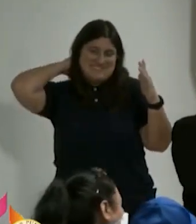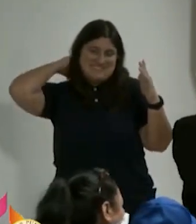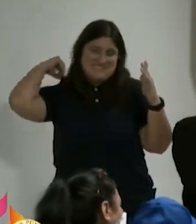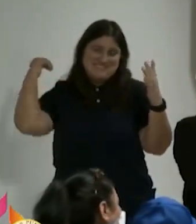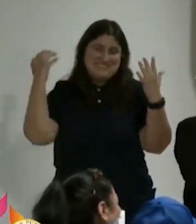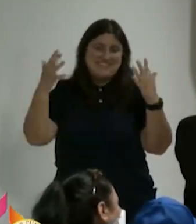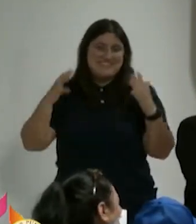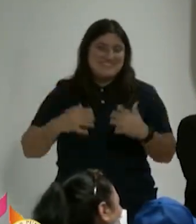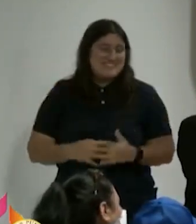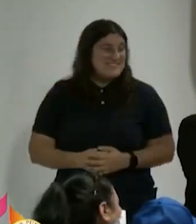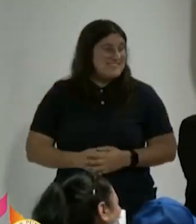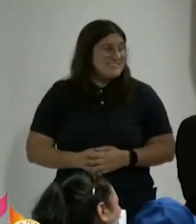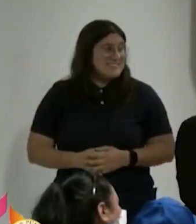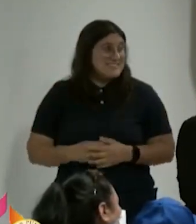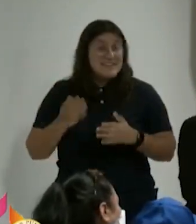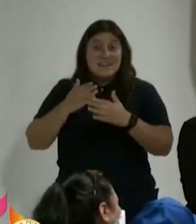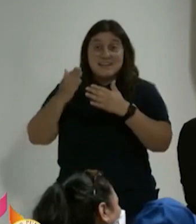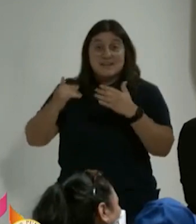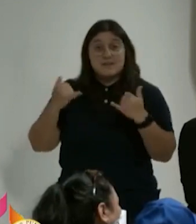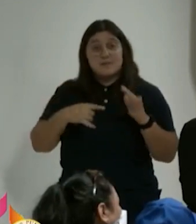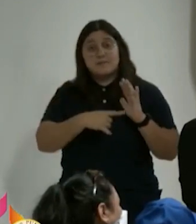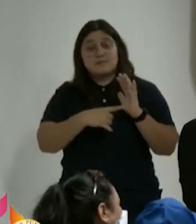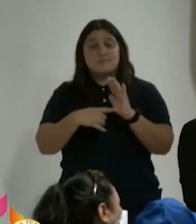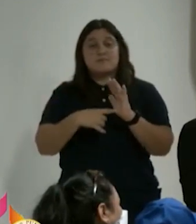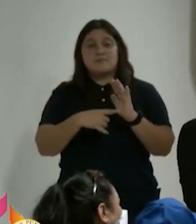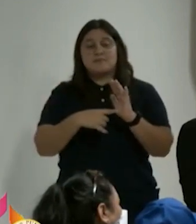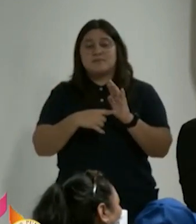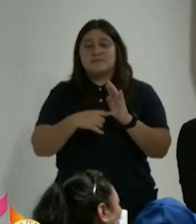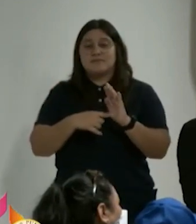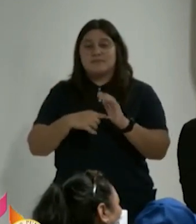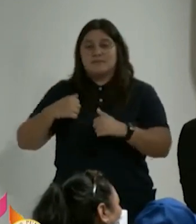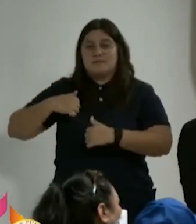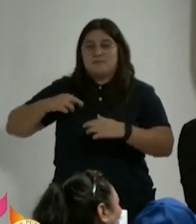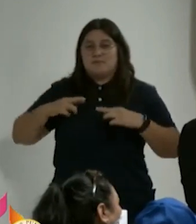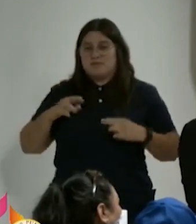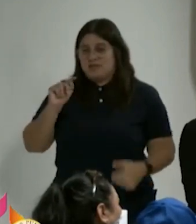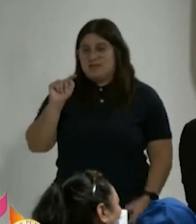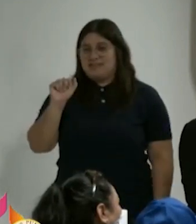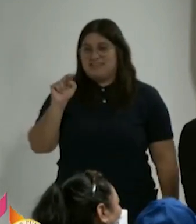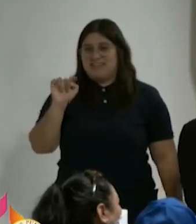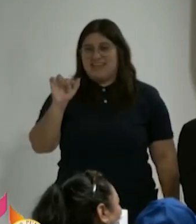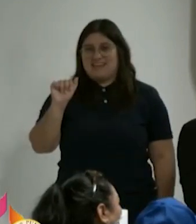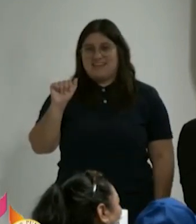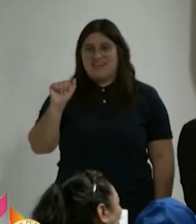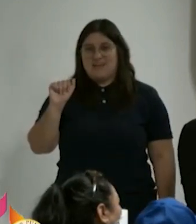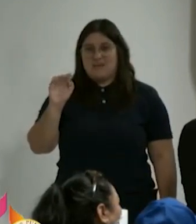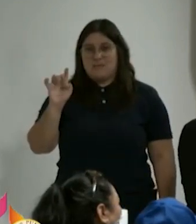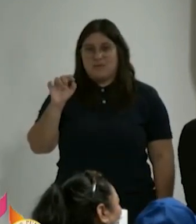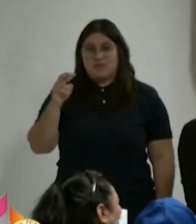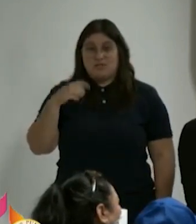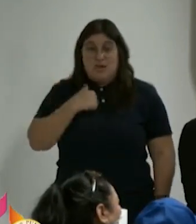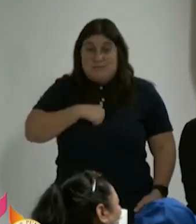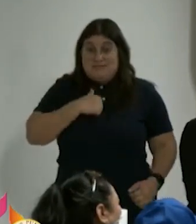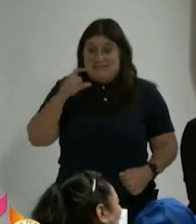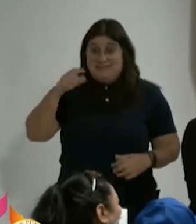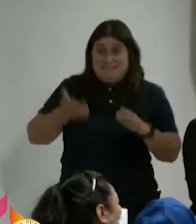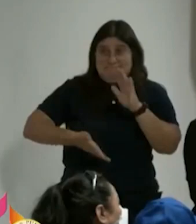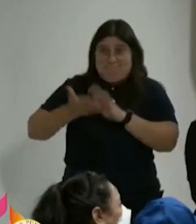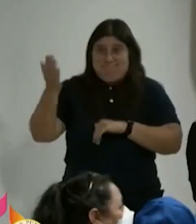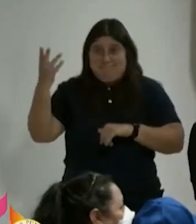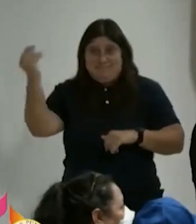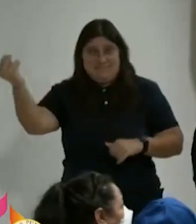With that, I'm honored to introduce the Veteran Affairs Deputy Secretary, Tanya Bradsher, and with that, I apologize, I have to run. Go ahead.